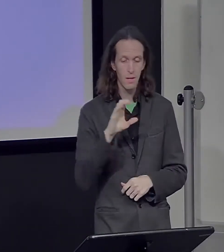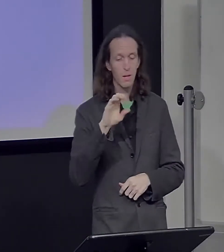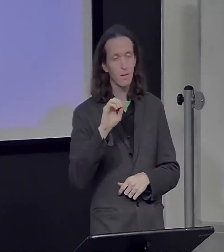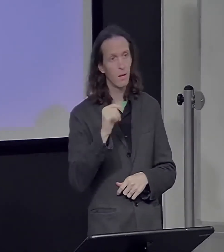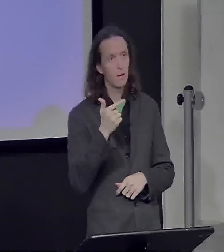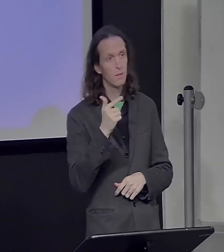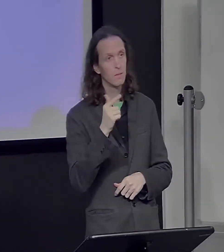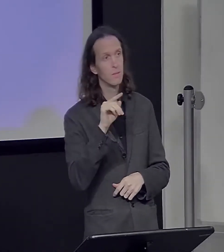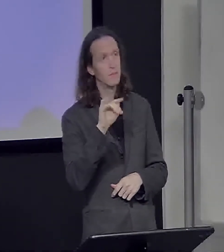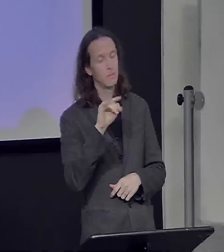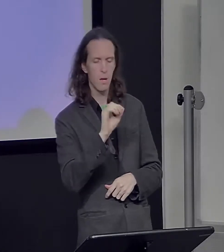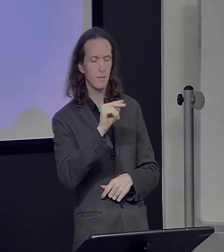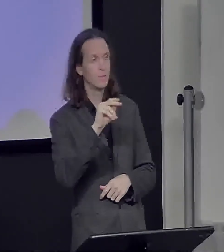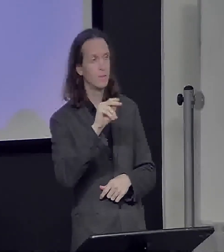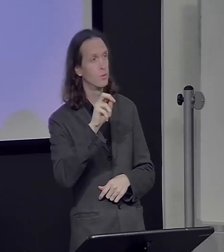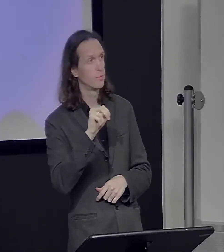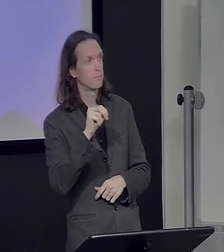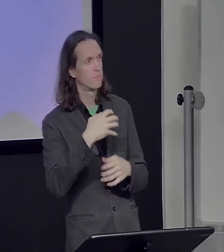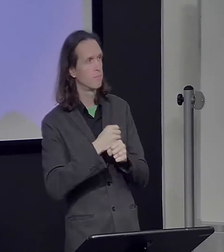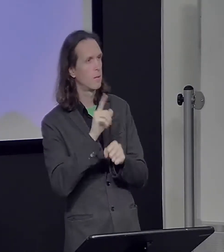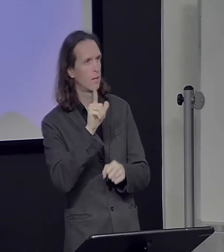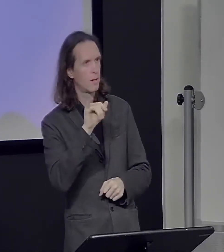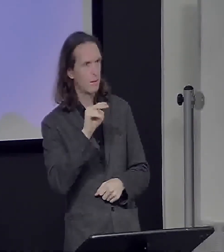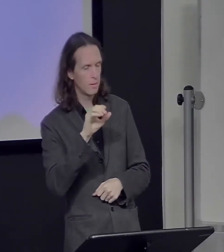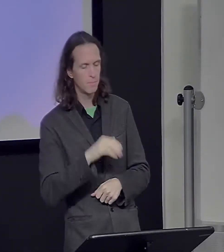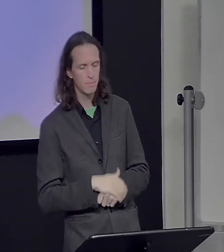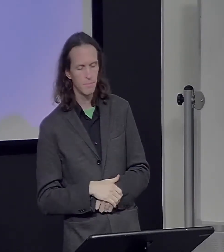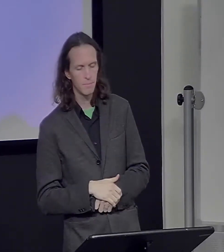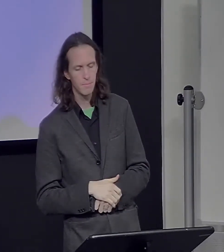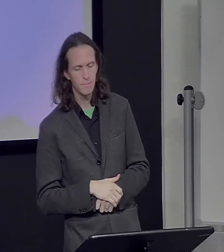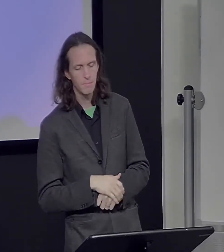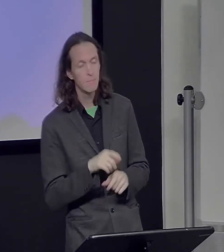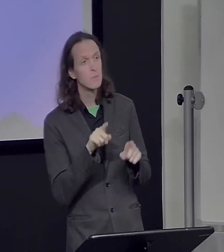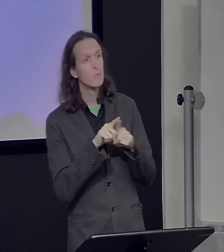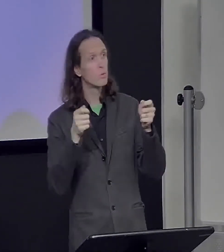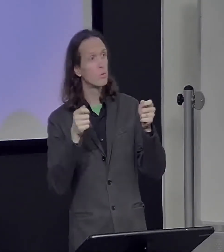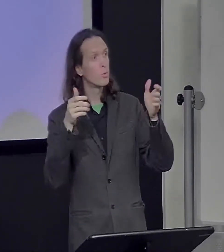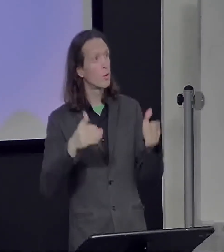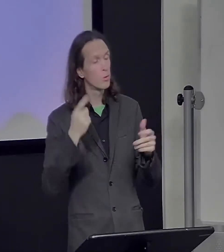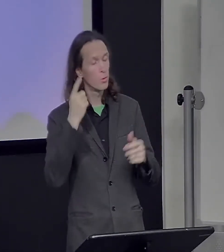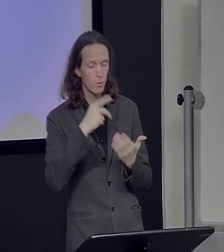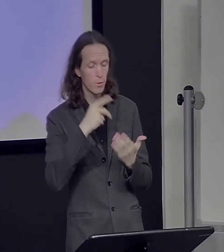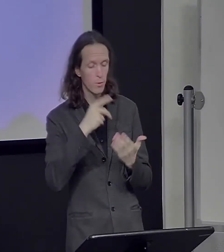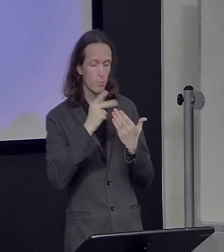Integrative Neuroscience and Cognition and the program in cognitive